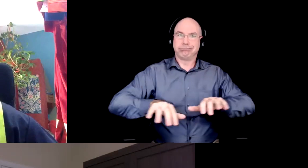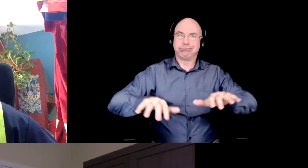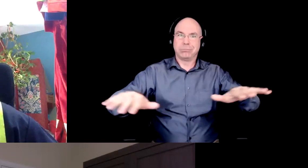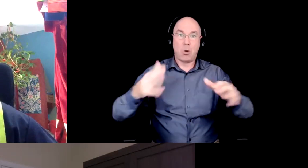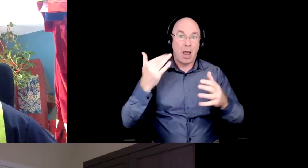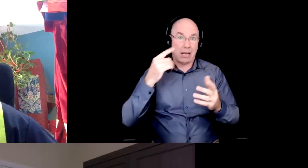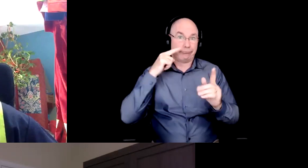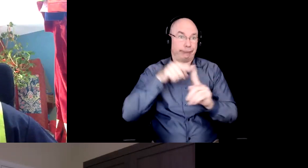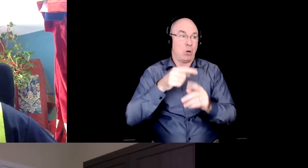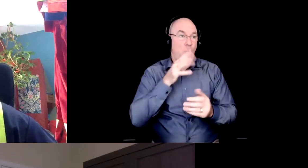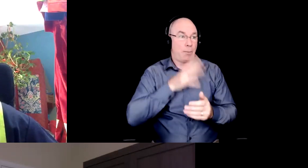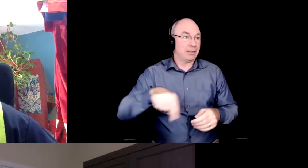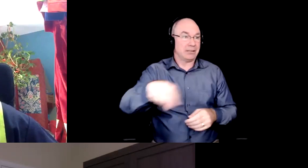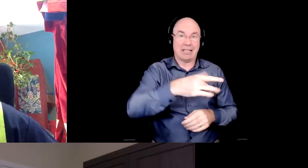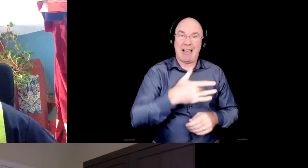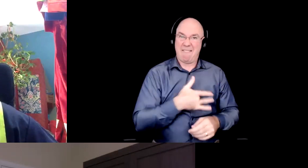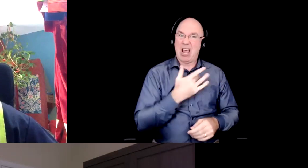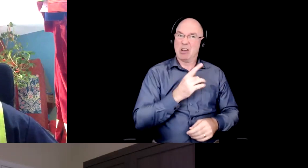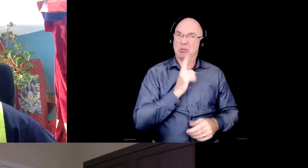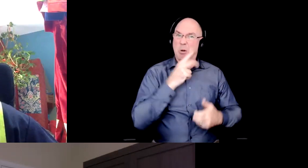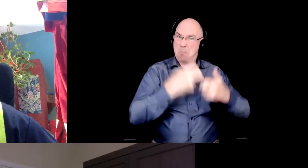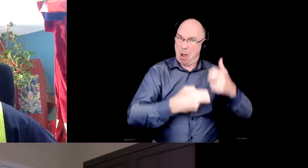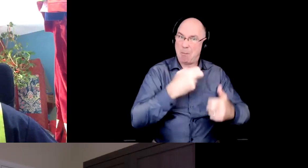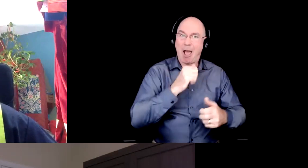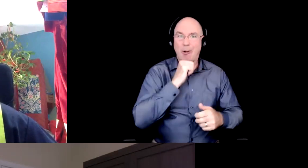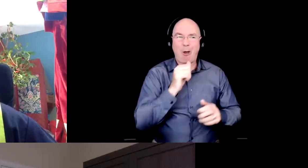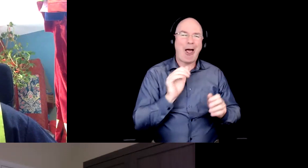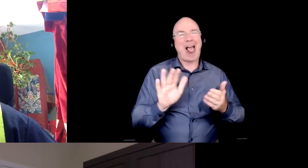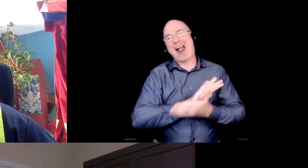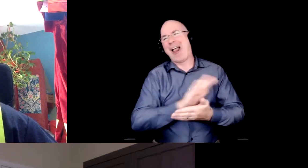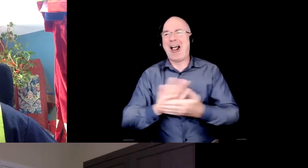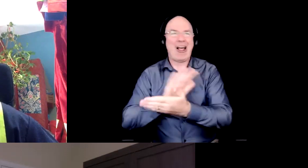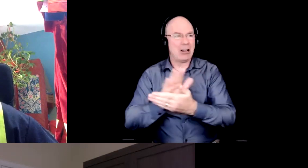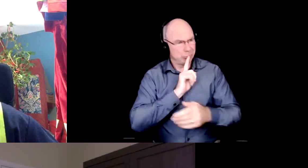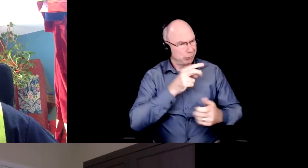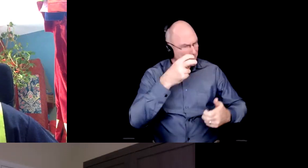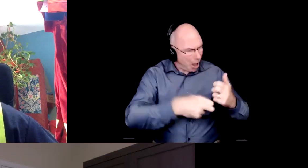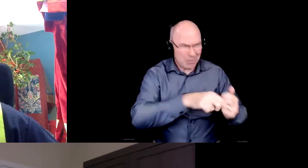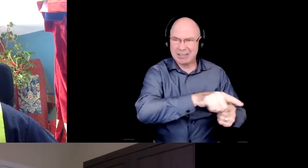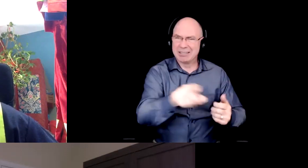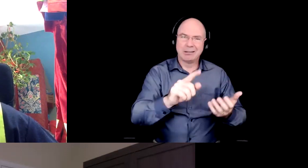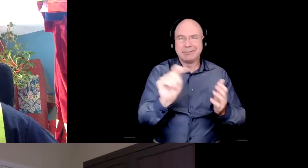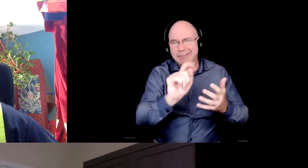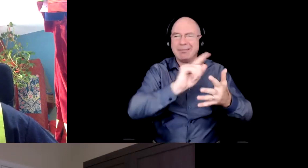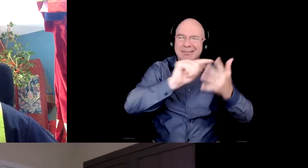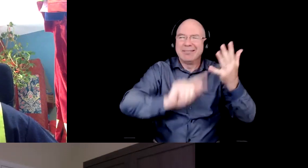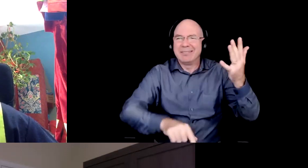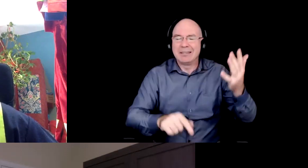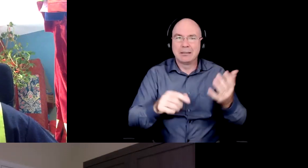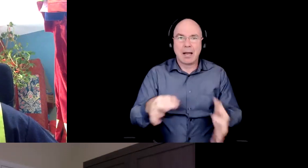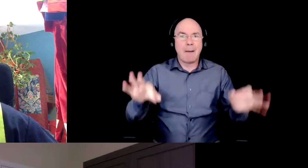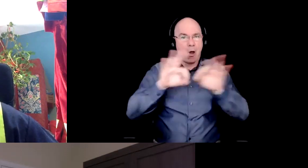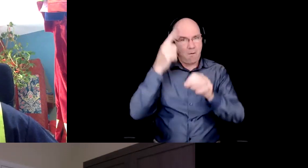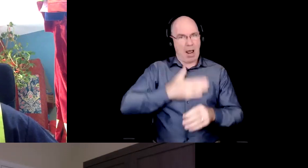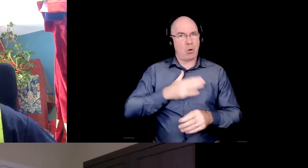are facing in the field, not pinking it and shrinking it and calling it good, which is really, really important for the vision of